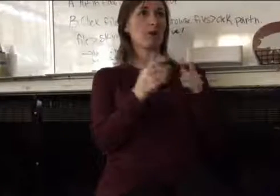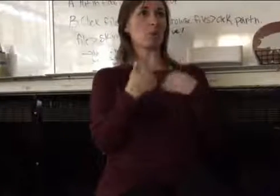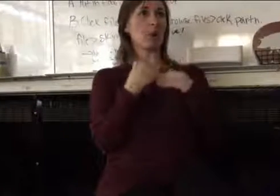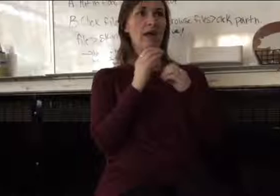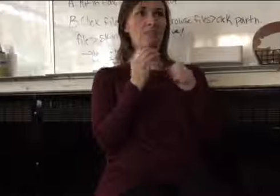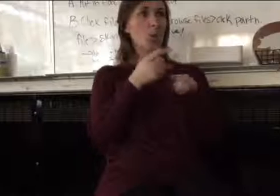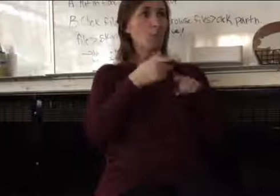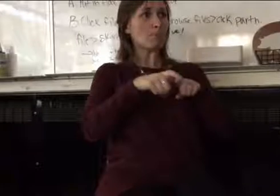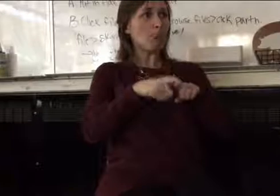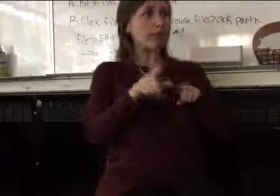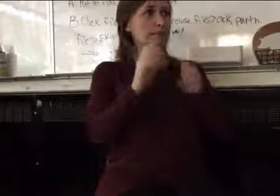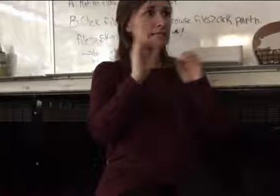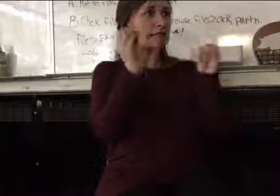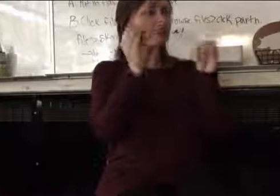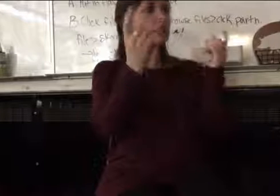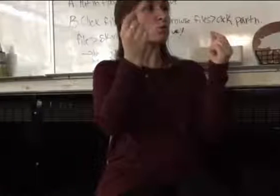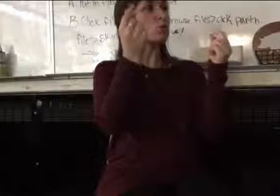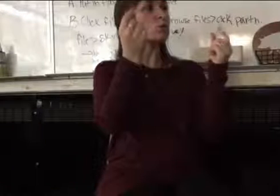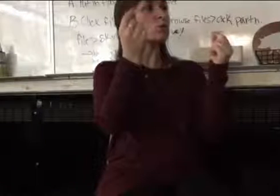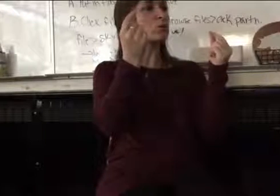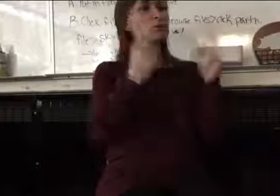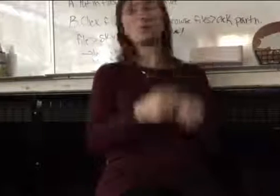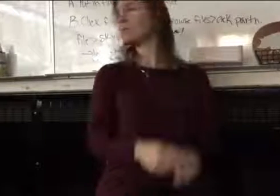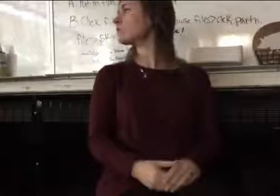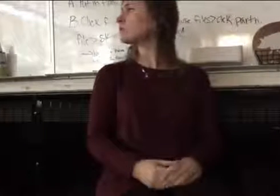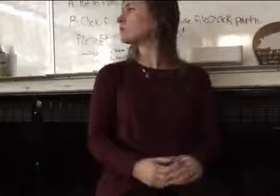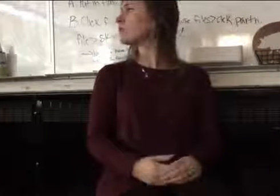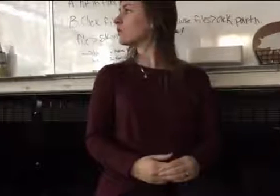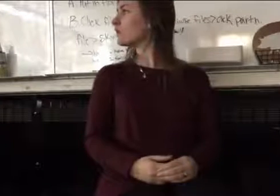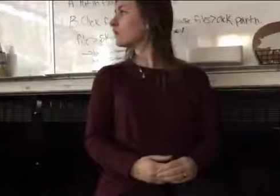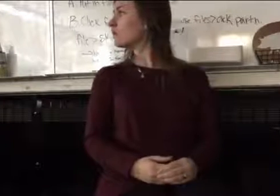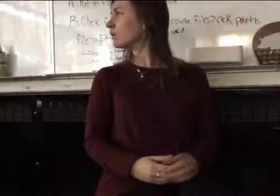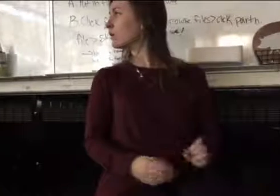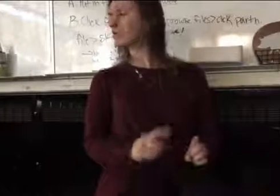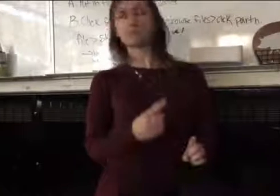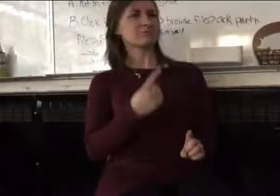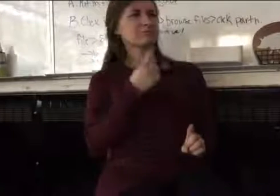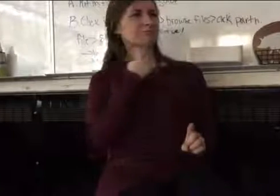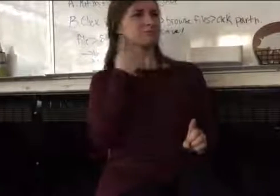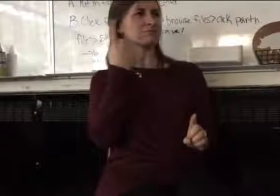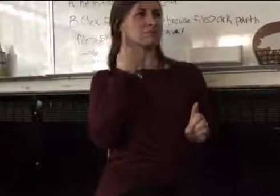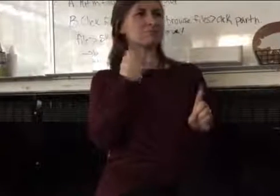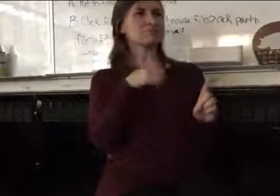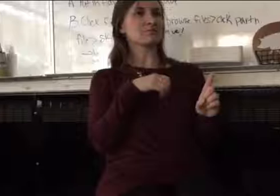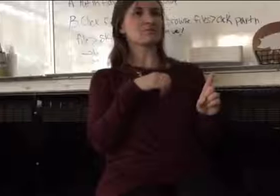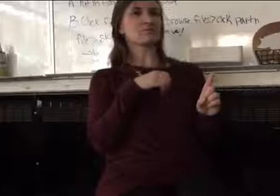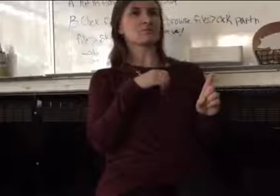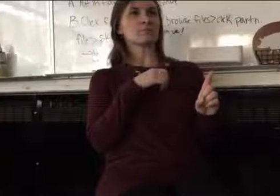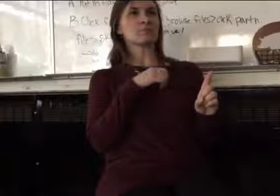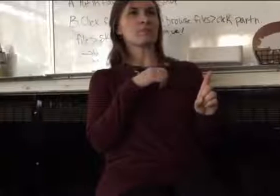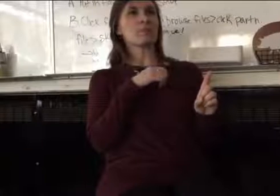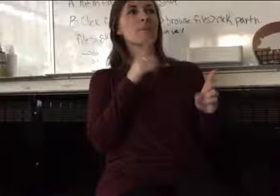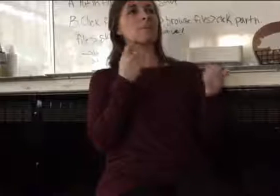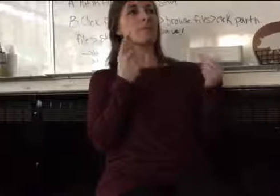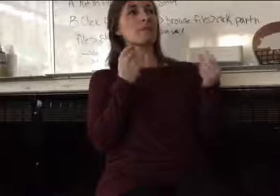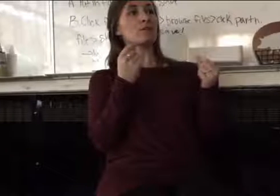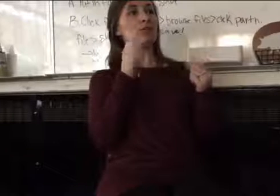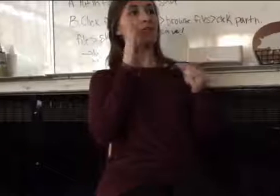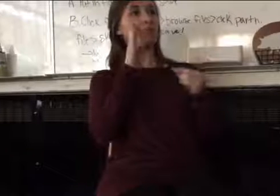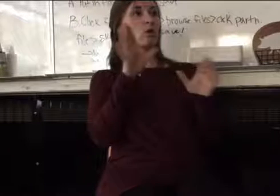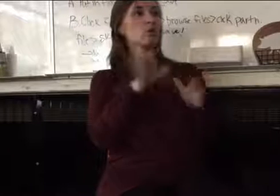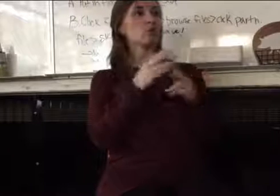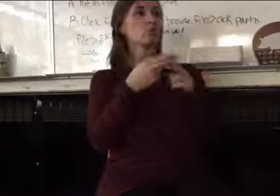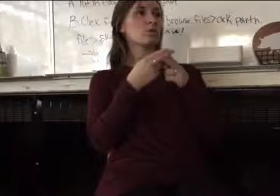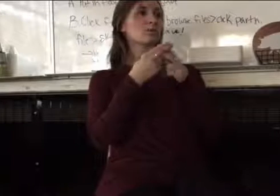what are you going to do? Well, what they're... Yeah. Spoiler alert. But yeah, what they're going to do is they are going to do what's called